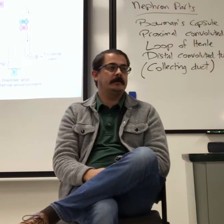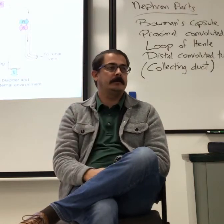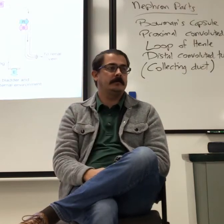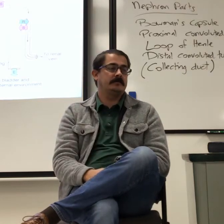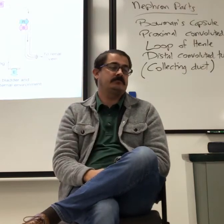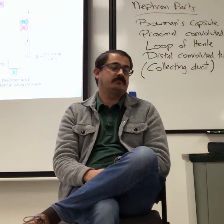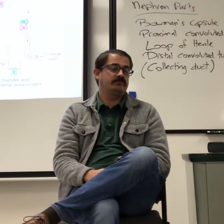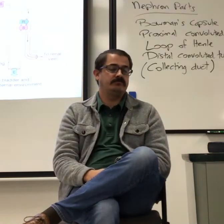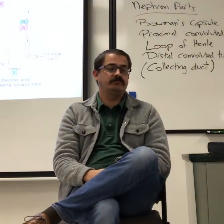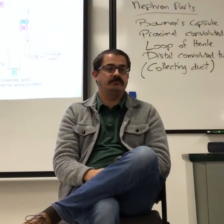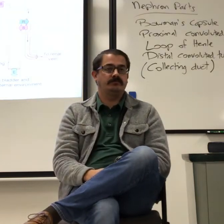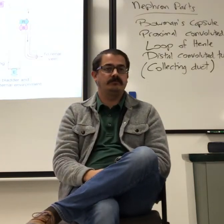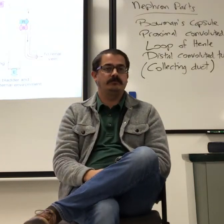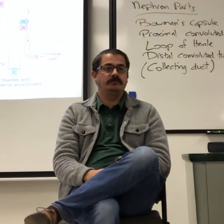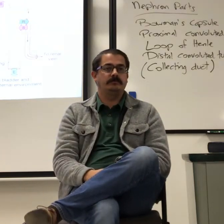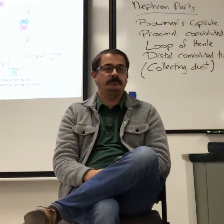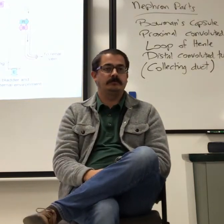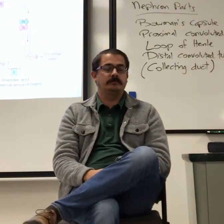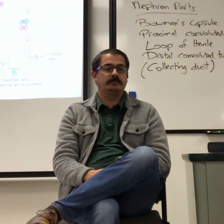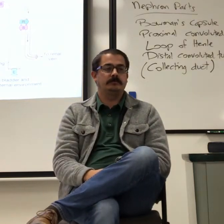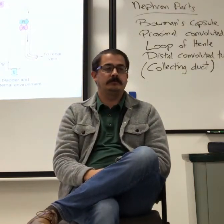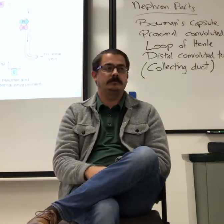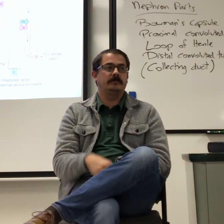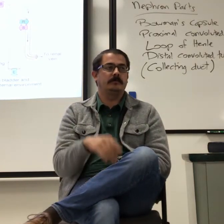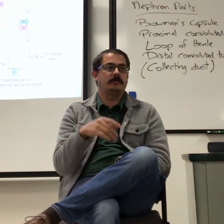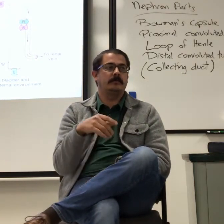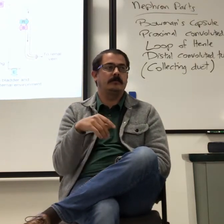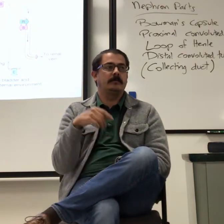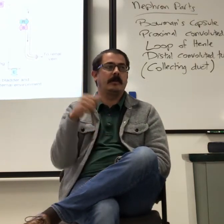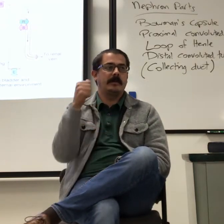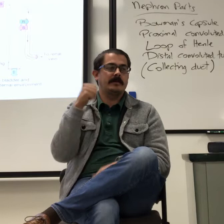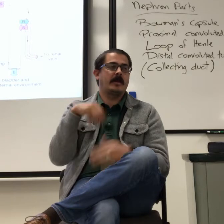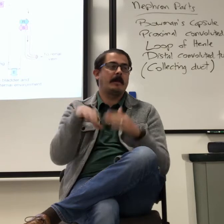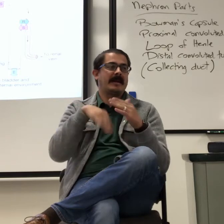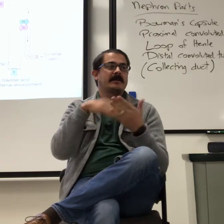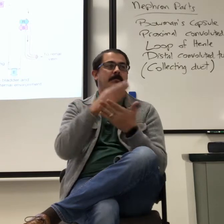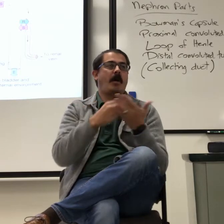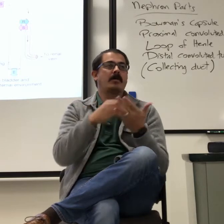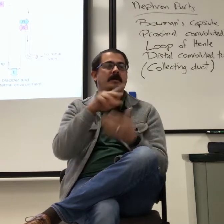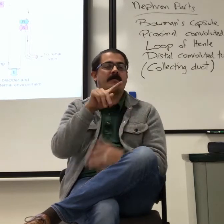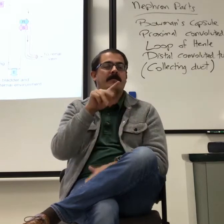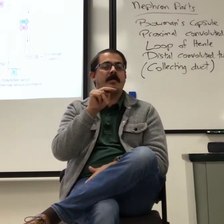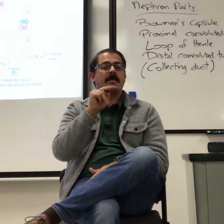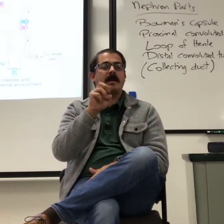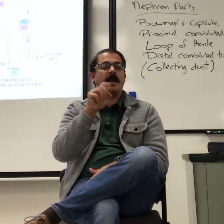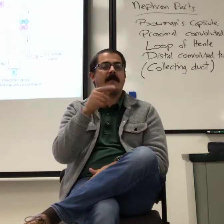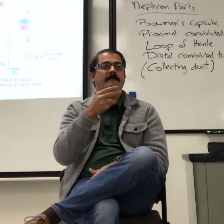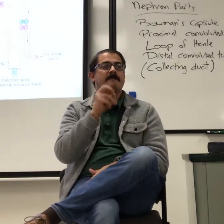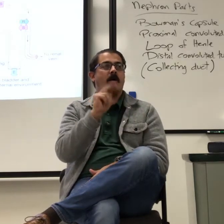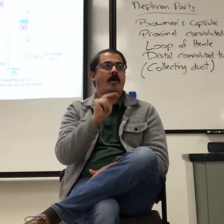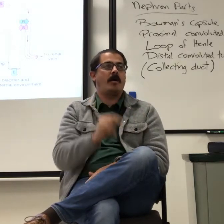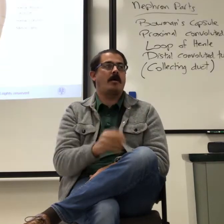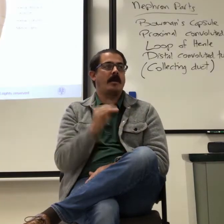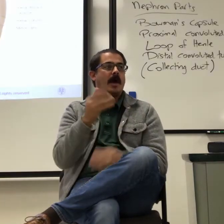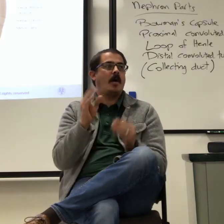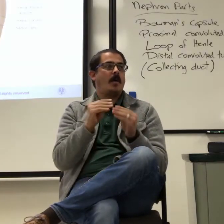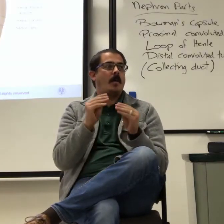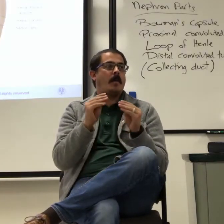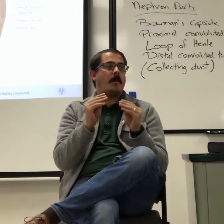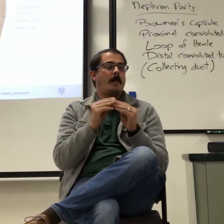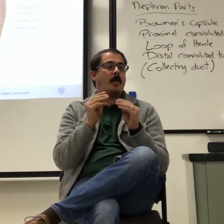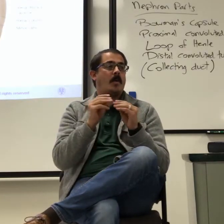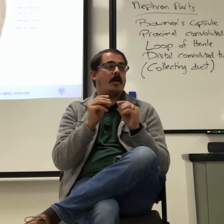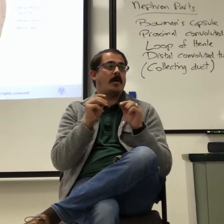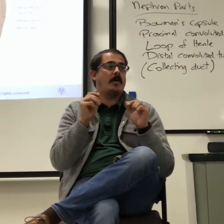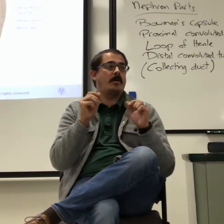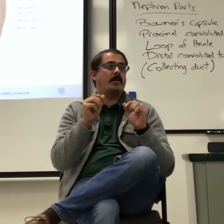Yeah. Anyways, those are the basic parts of the nephron. To take a macro view at the kidney,